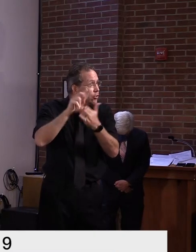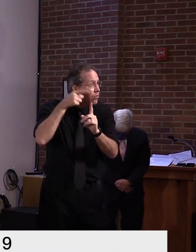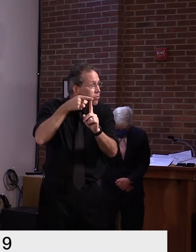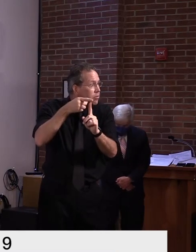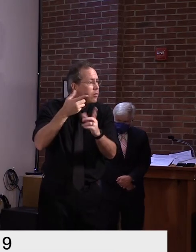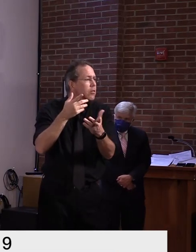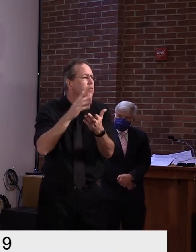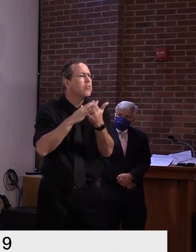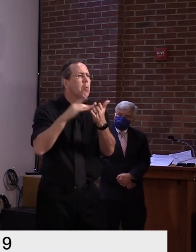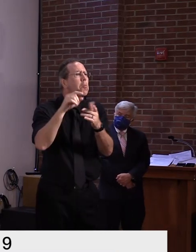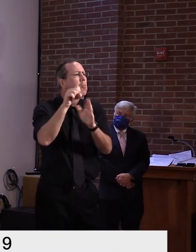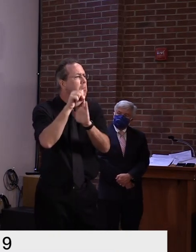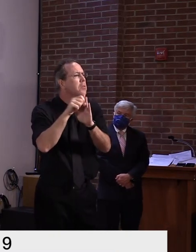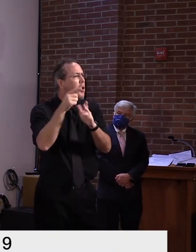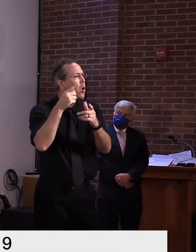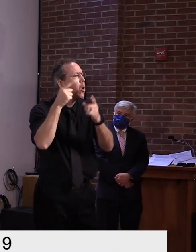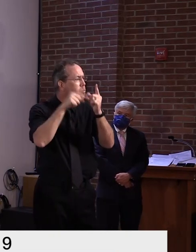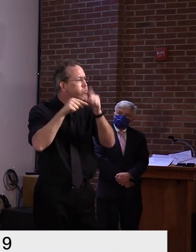them.